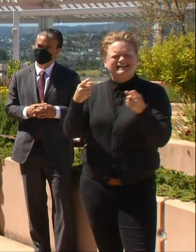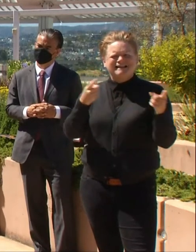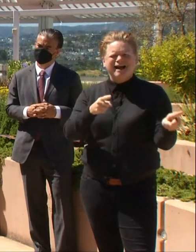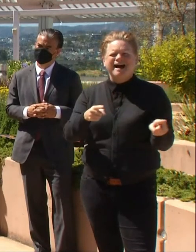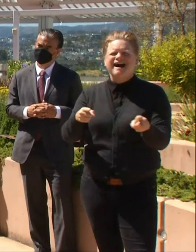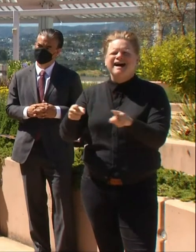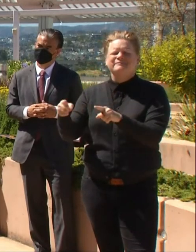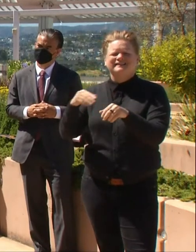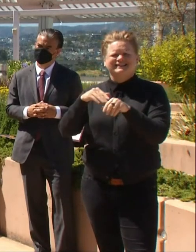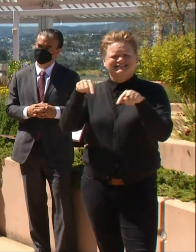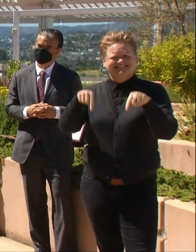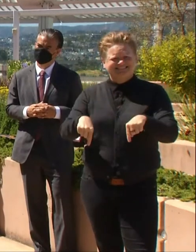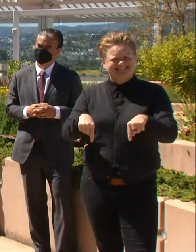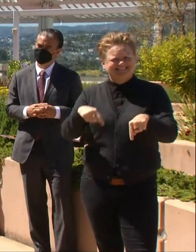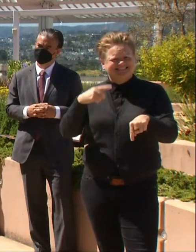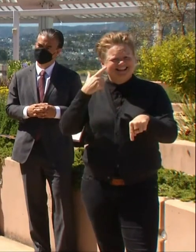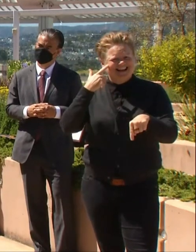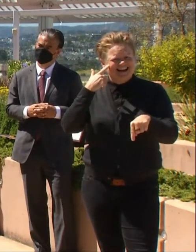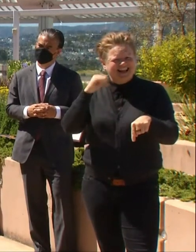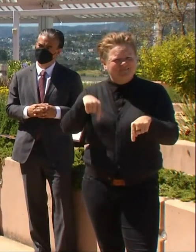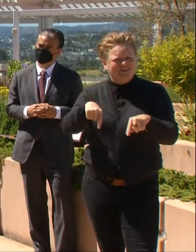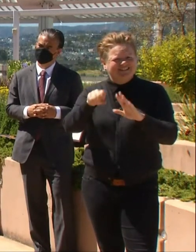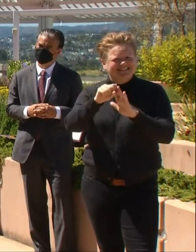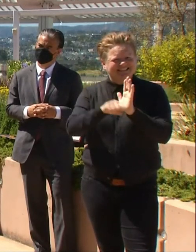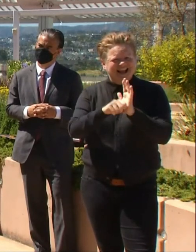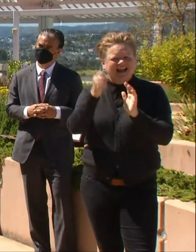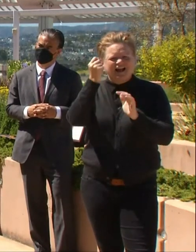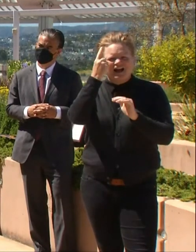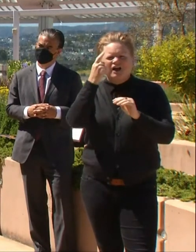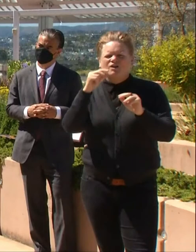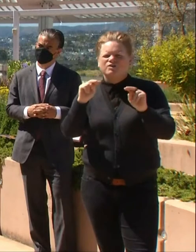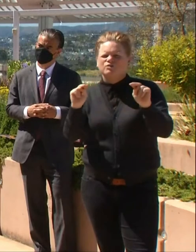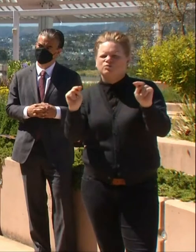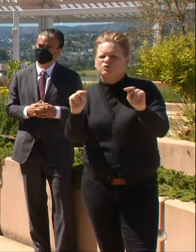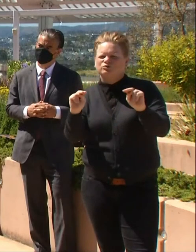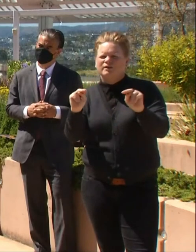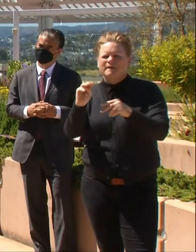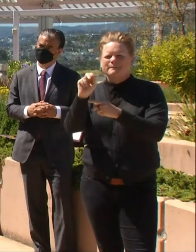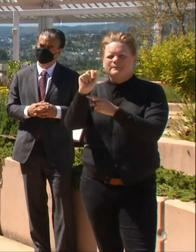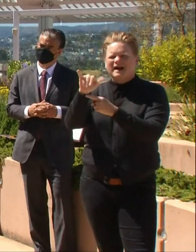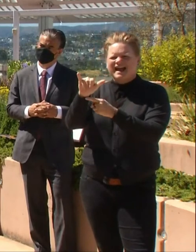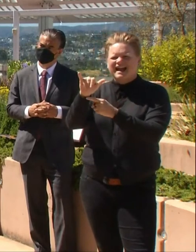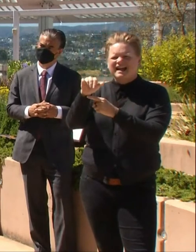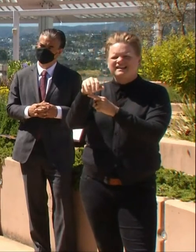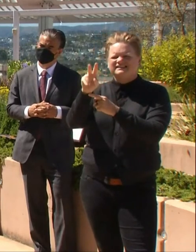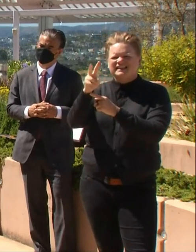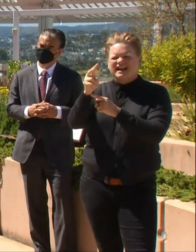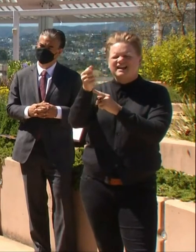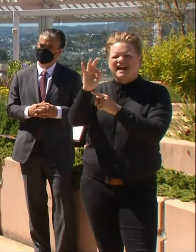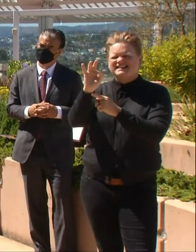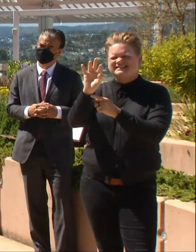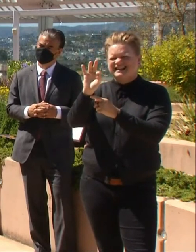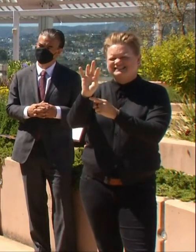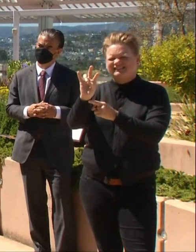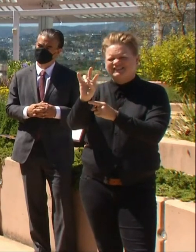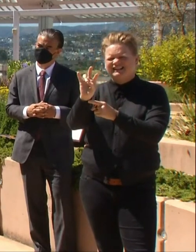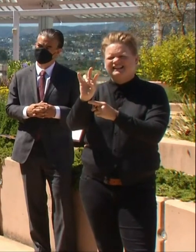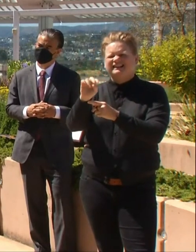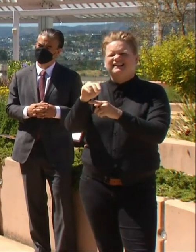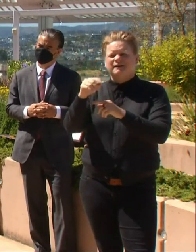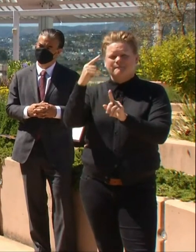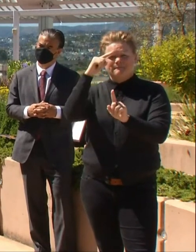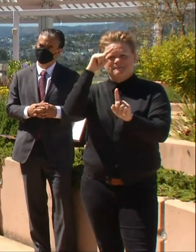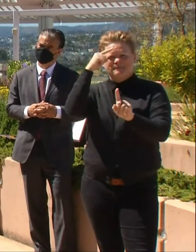way. May 2nd, 1967, there were 30 members of the Black Panthers that stormed the state